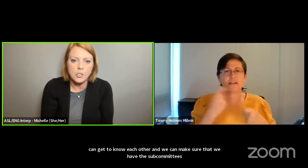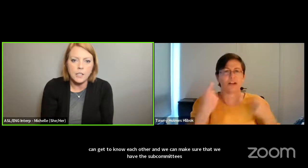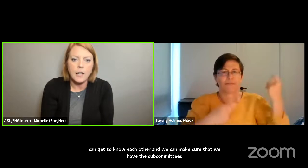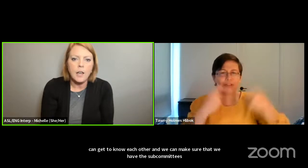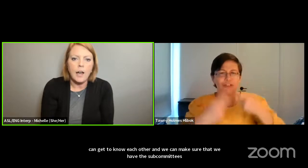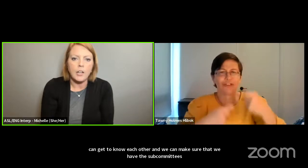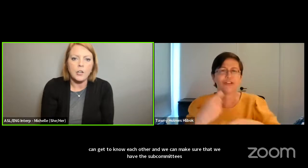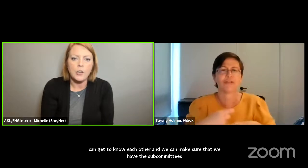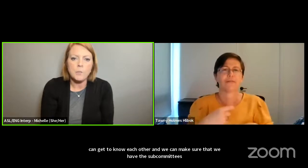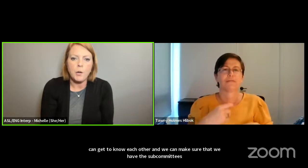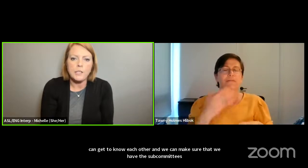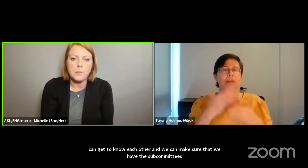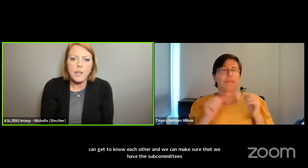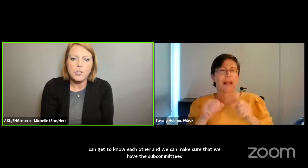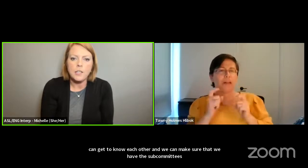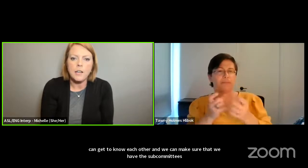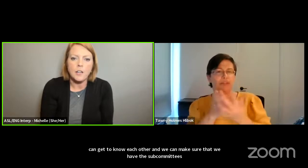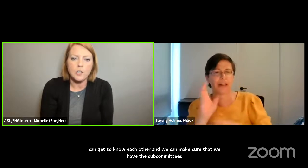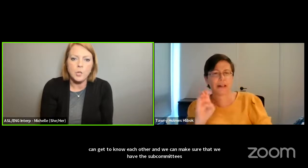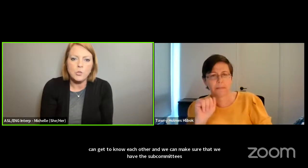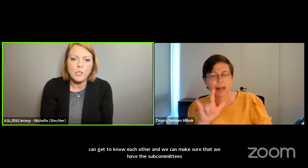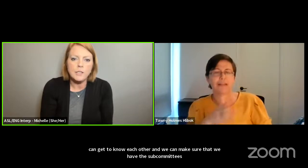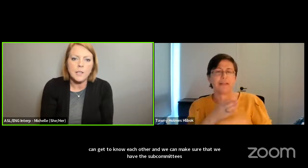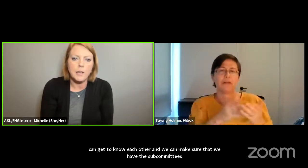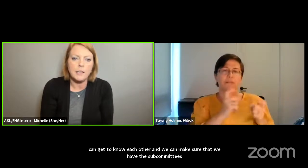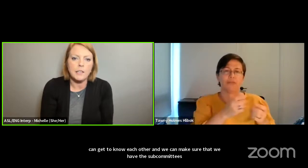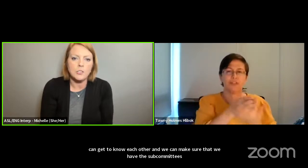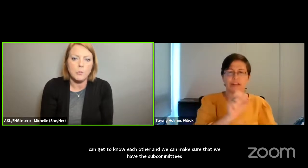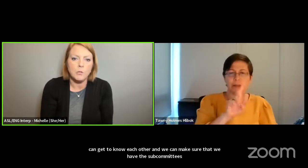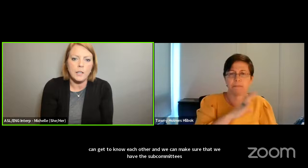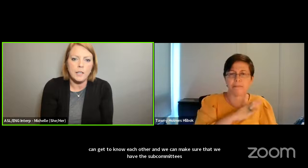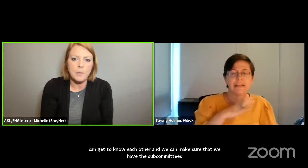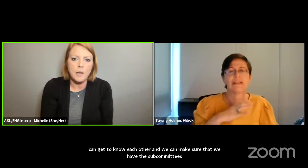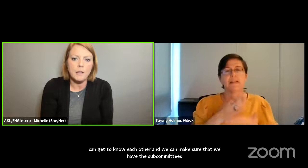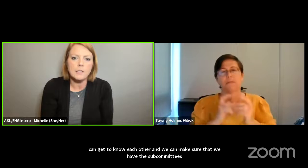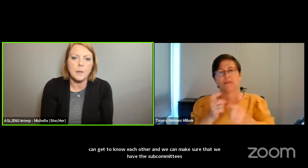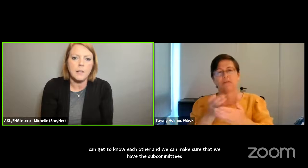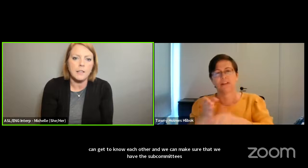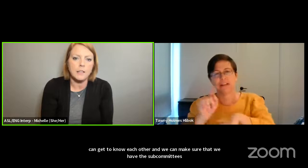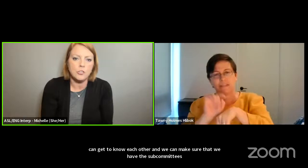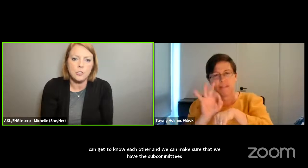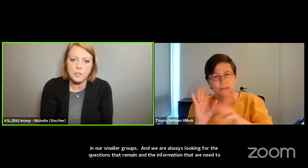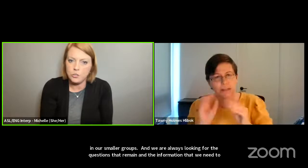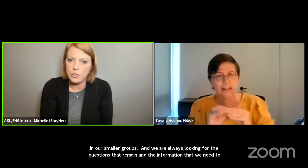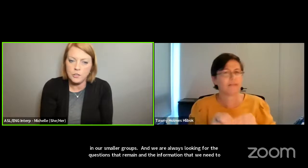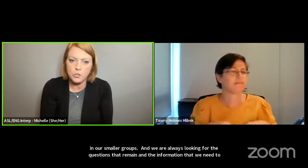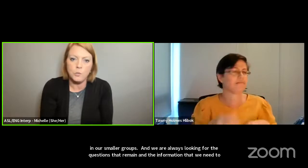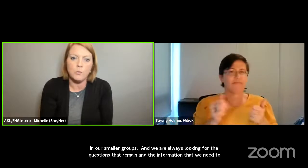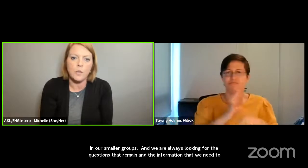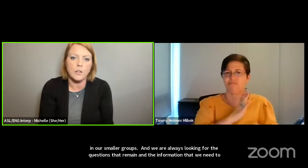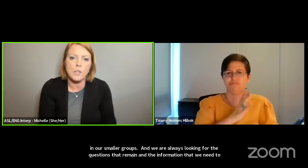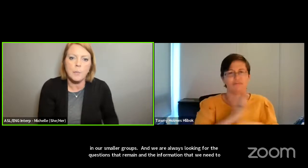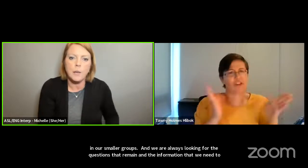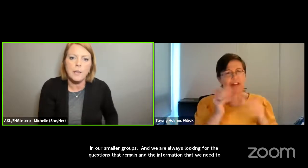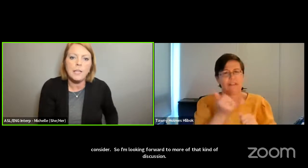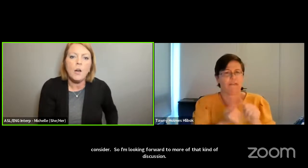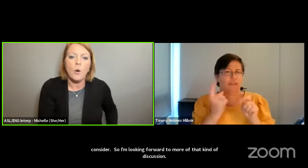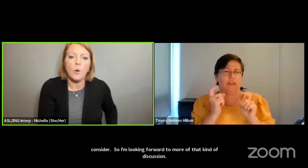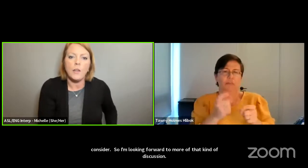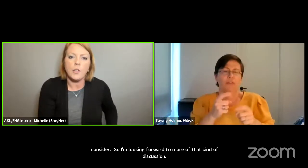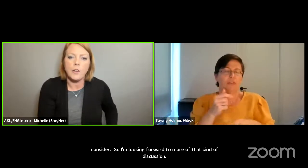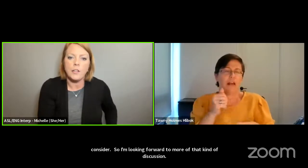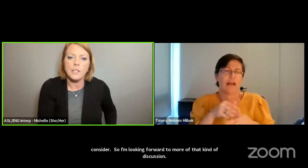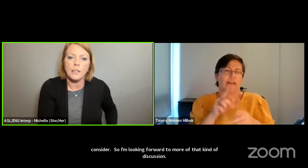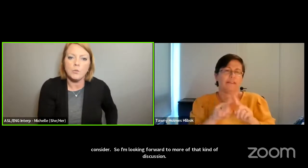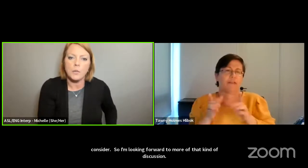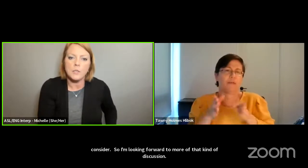of discussion. I encourage participation and contribution. Some can contribute via email, some can contribute via their subcommittee